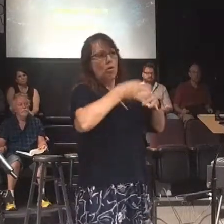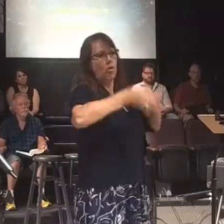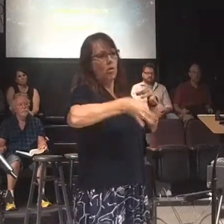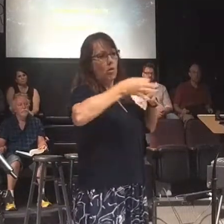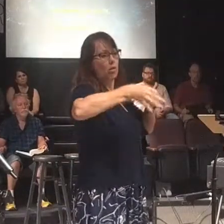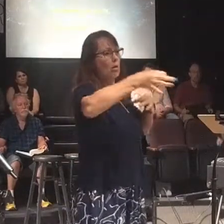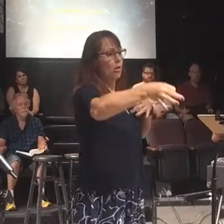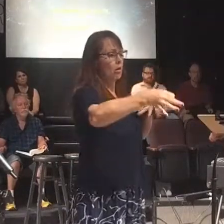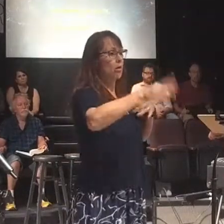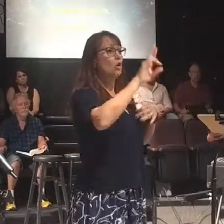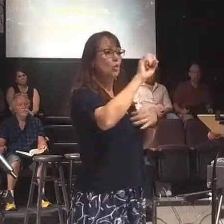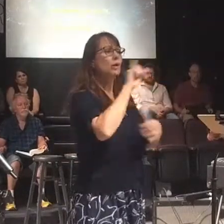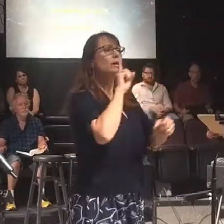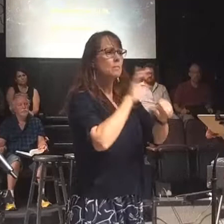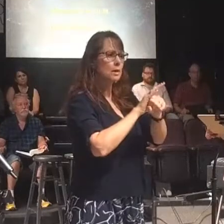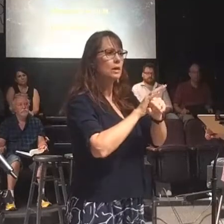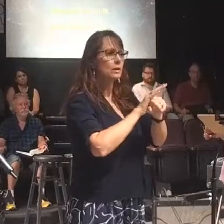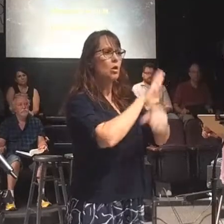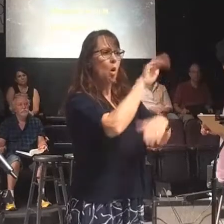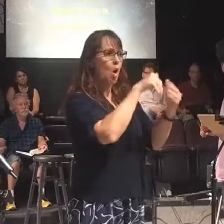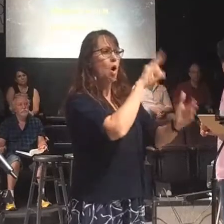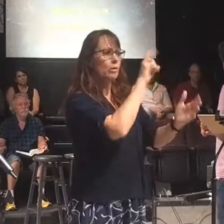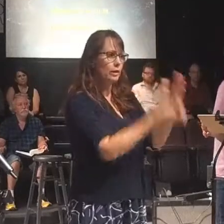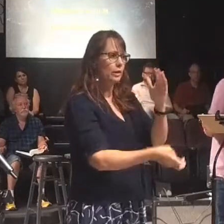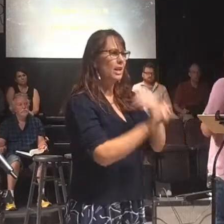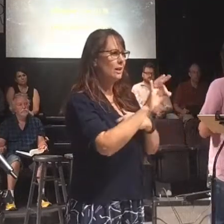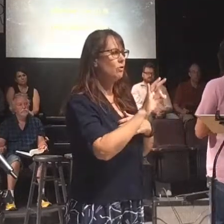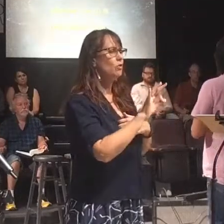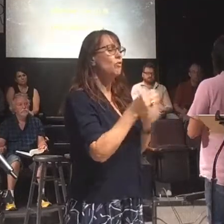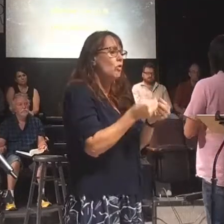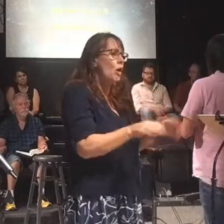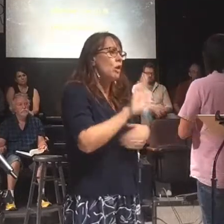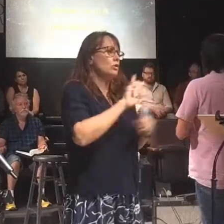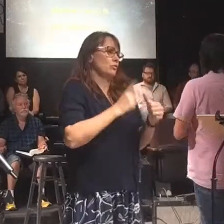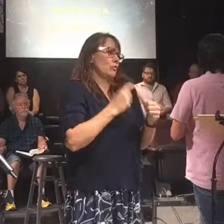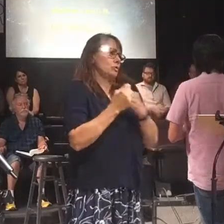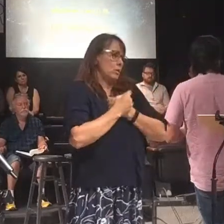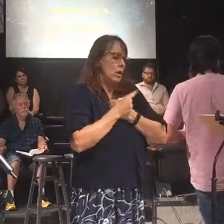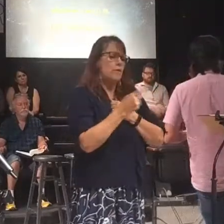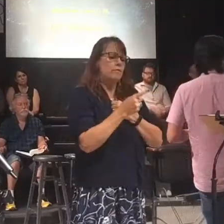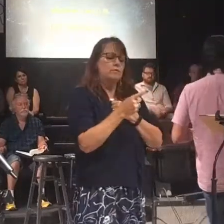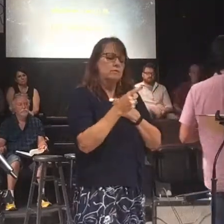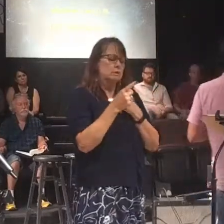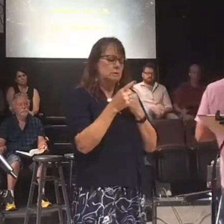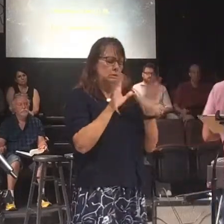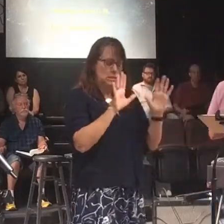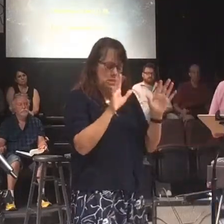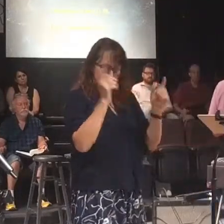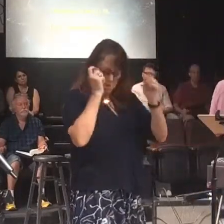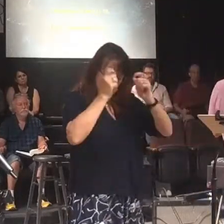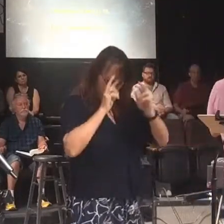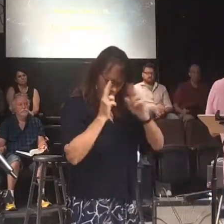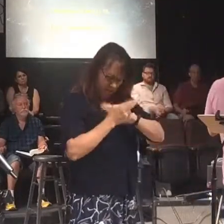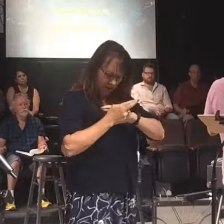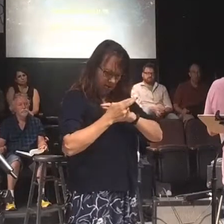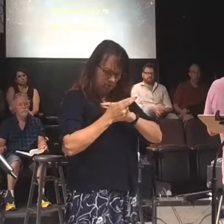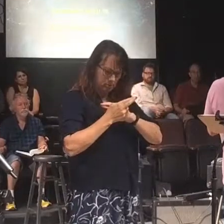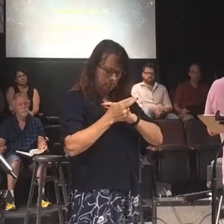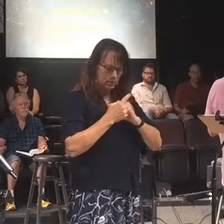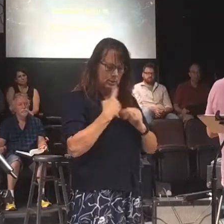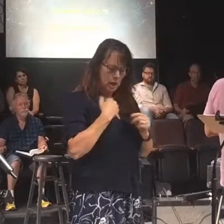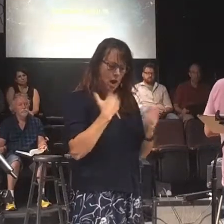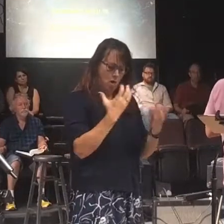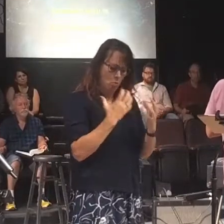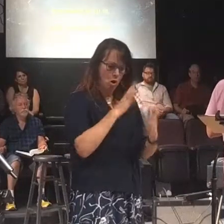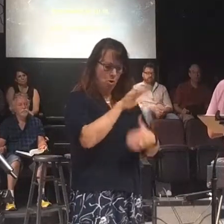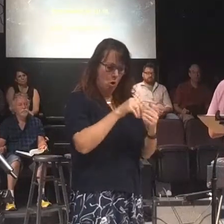all in. Recommit to be all in if you're not all in. If you've lost your first love. And don't allow things that separate you